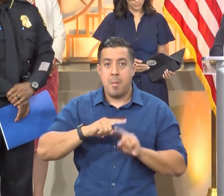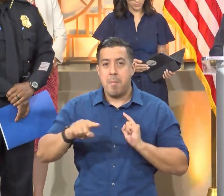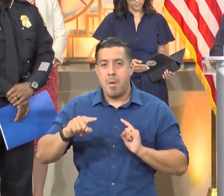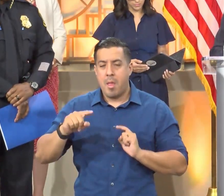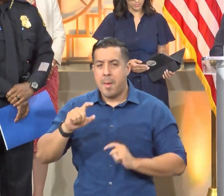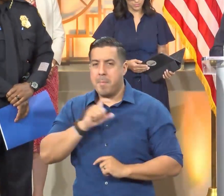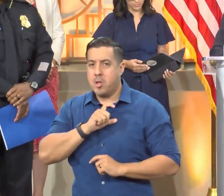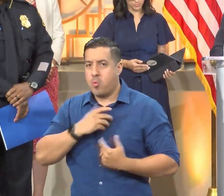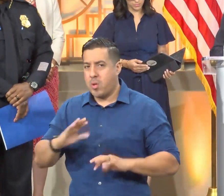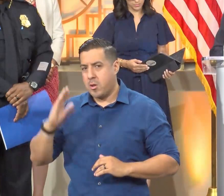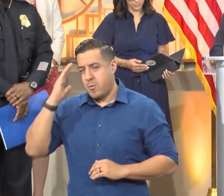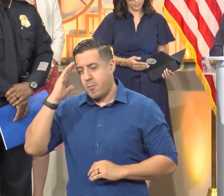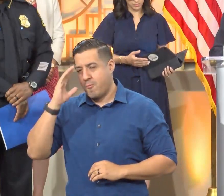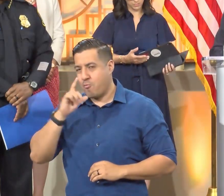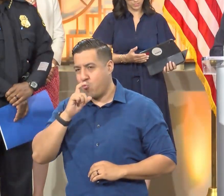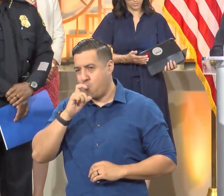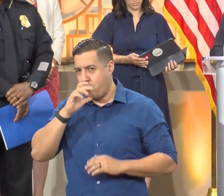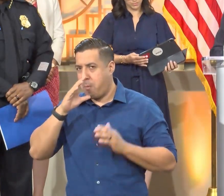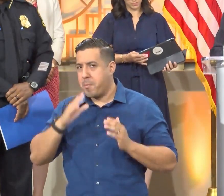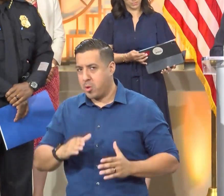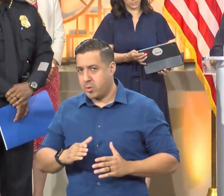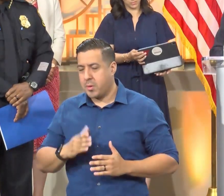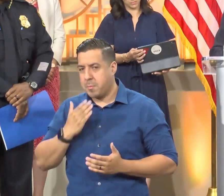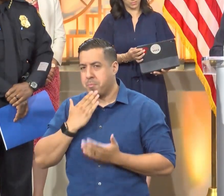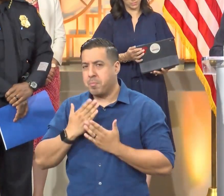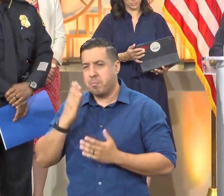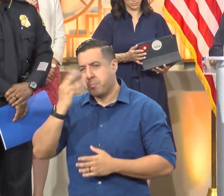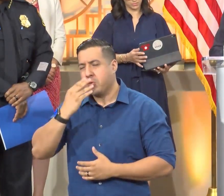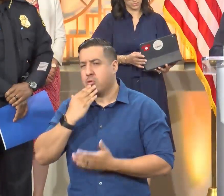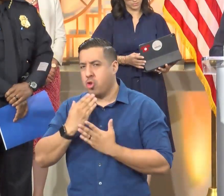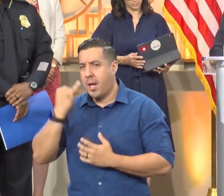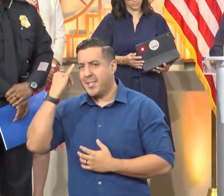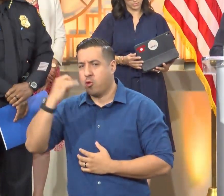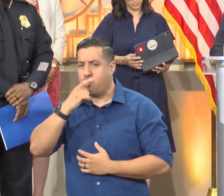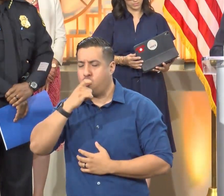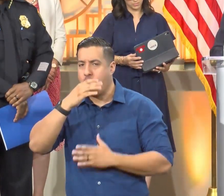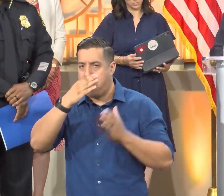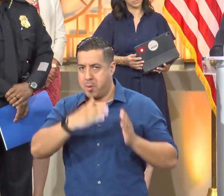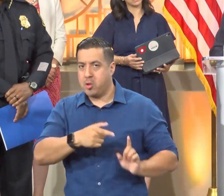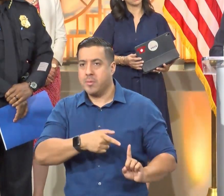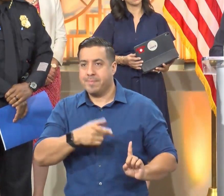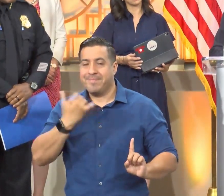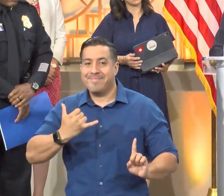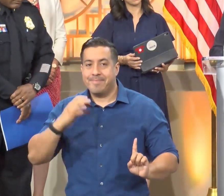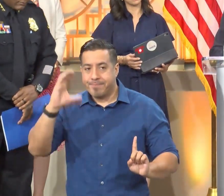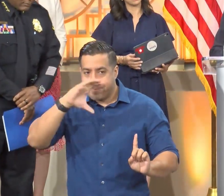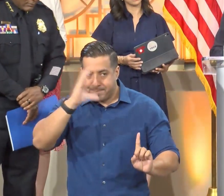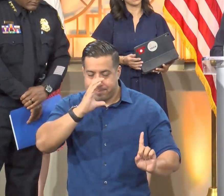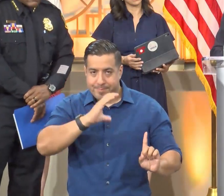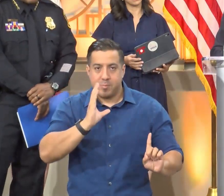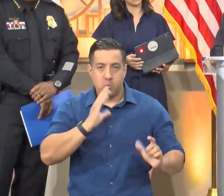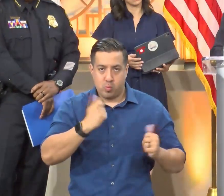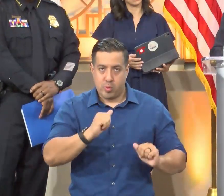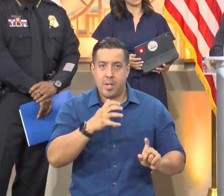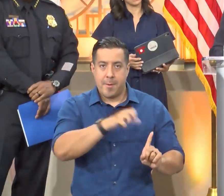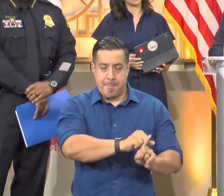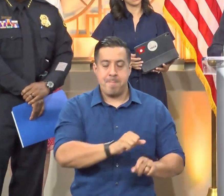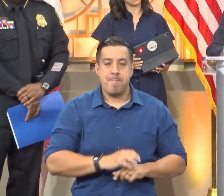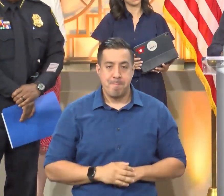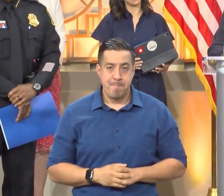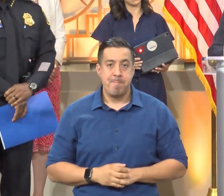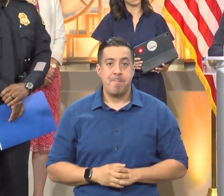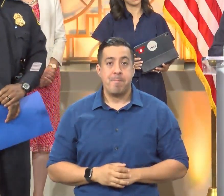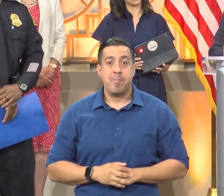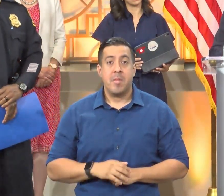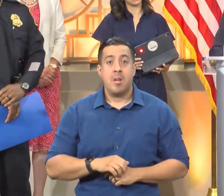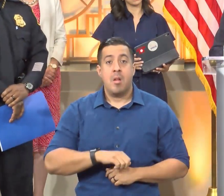good idea of who this person is and is now seeking to locate him. The person